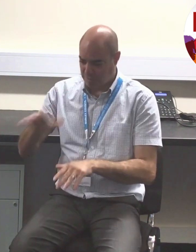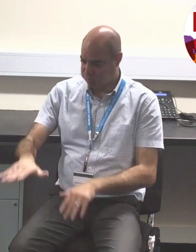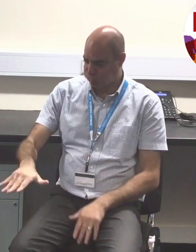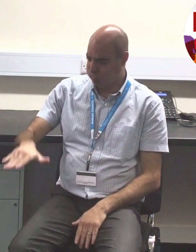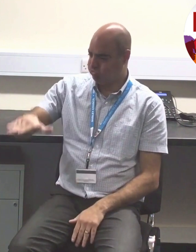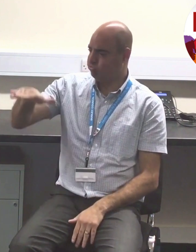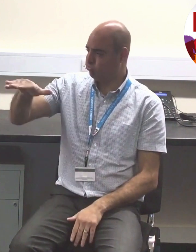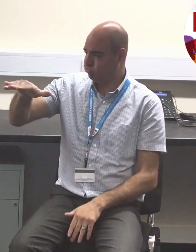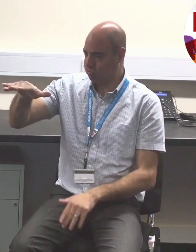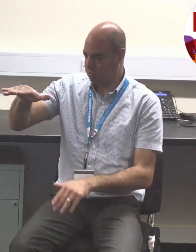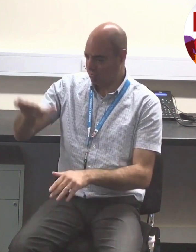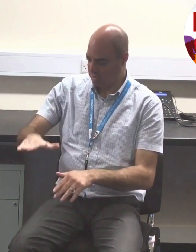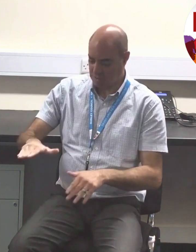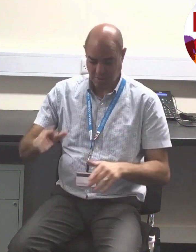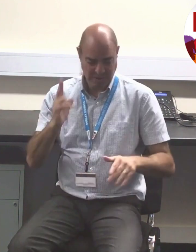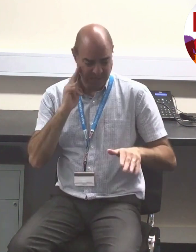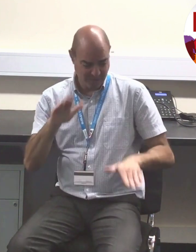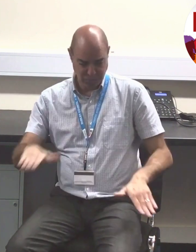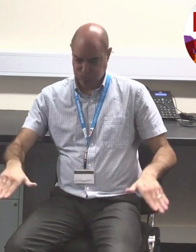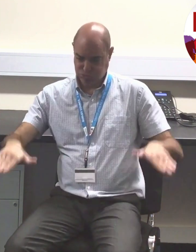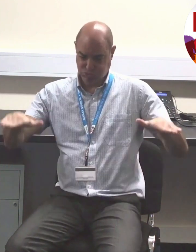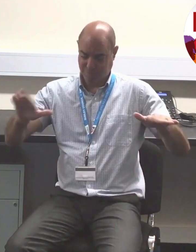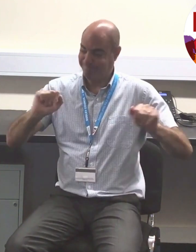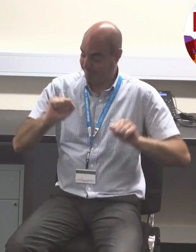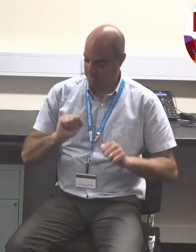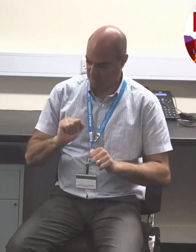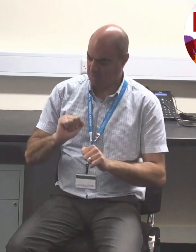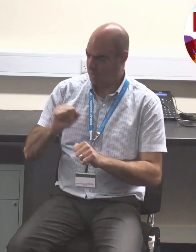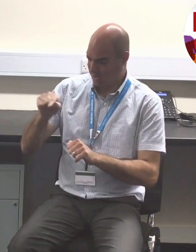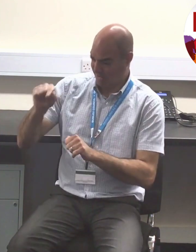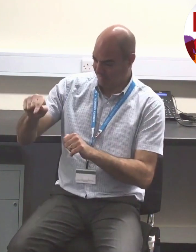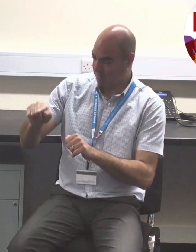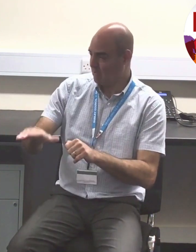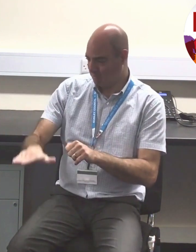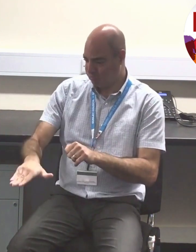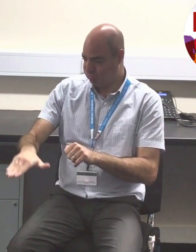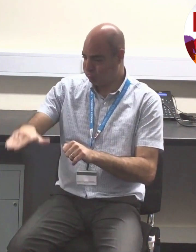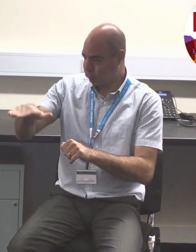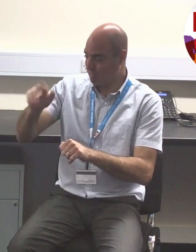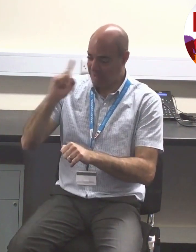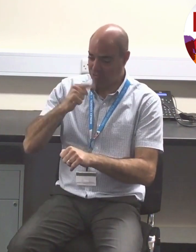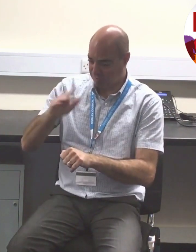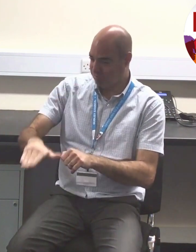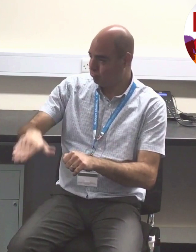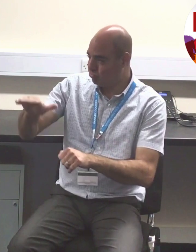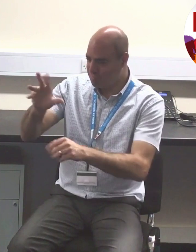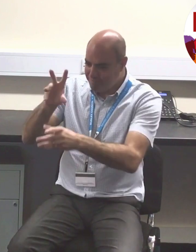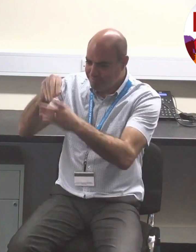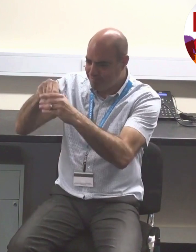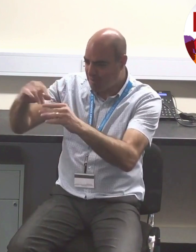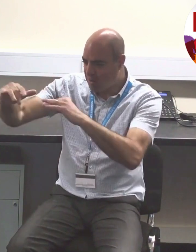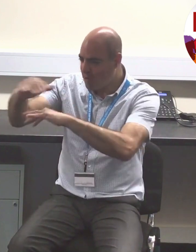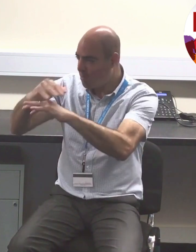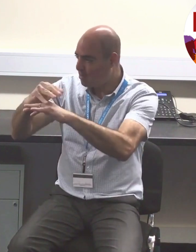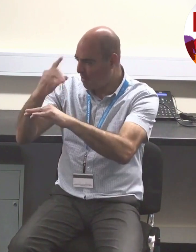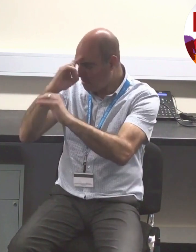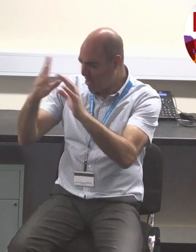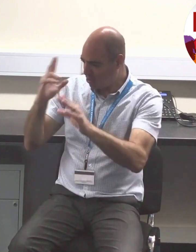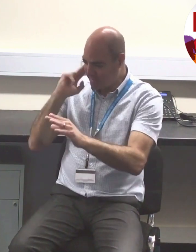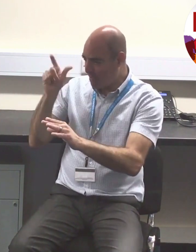It might be, for example, if you compare a hearing child and a deaf child, as a hearing child grows up, they have an